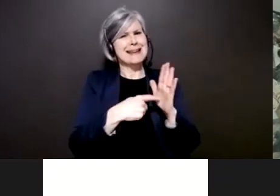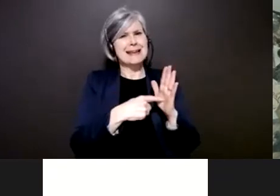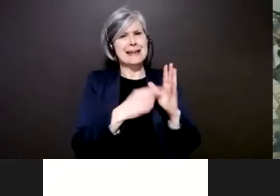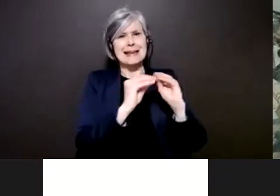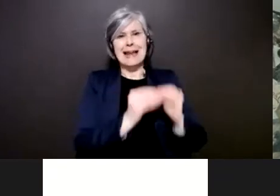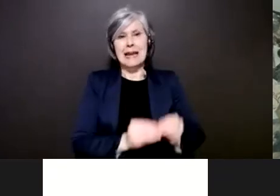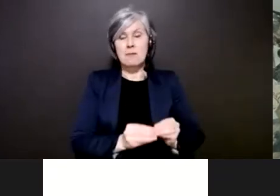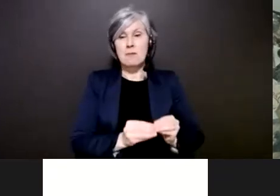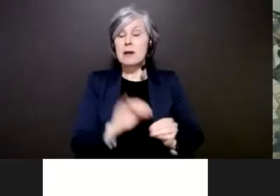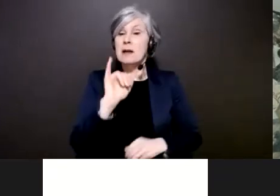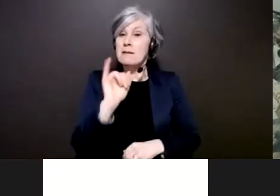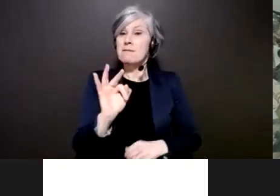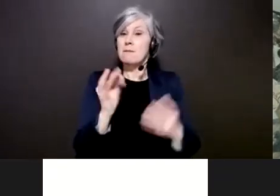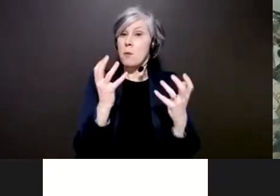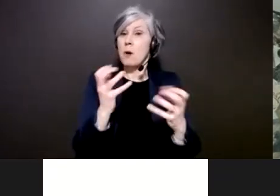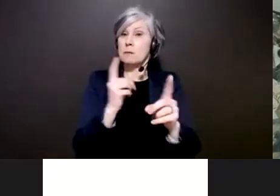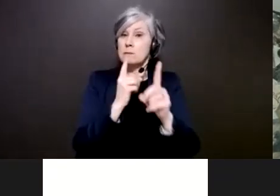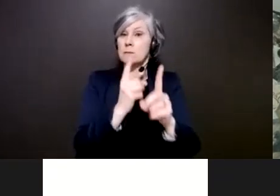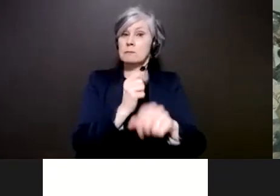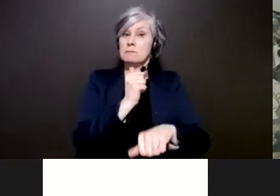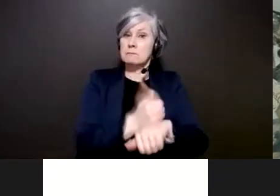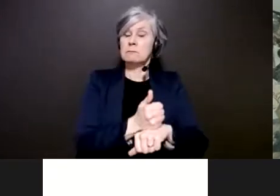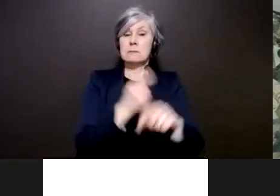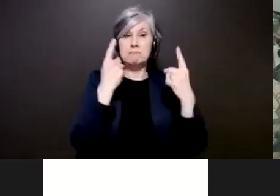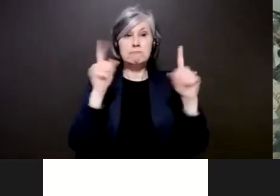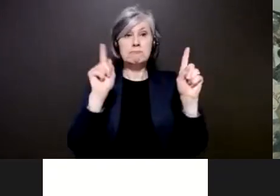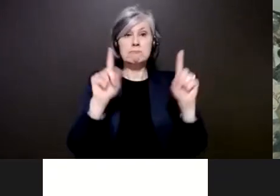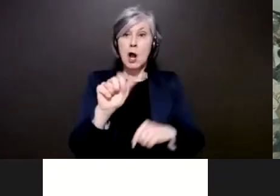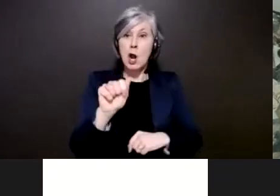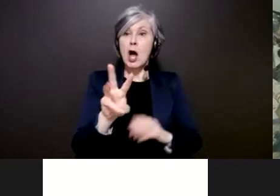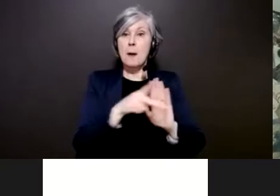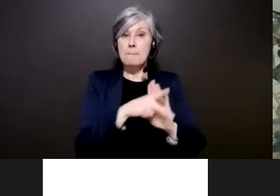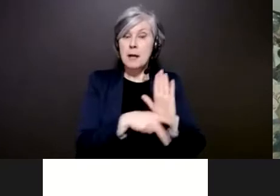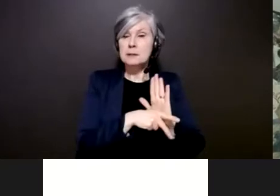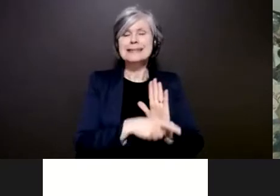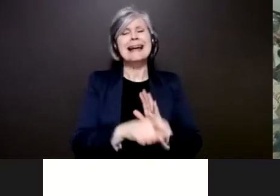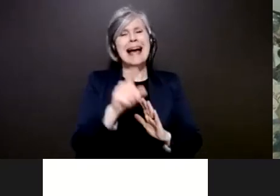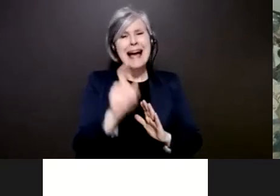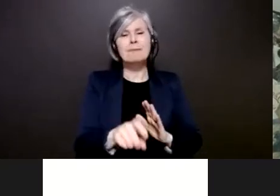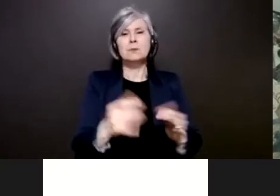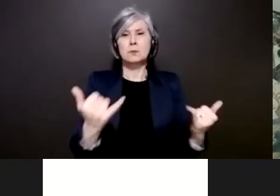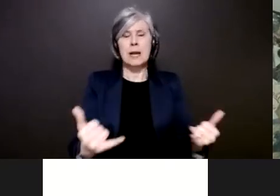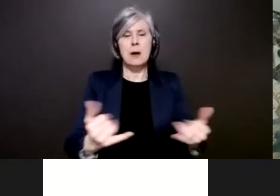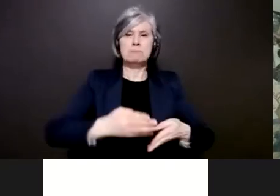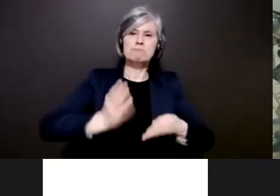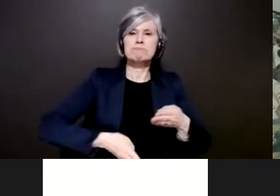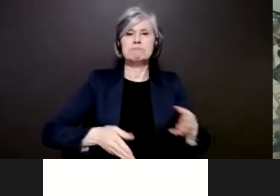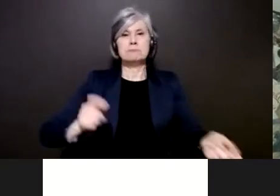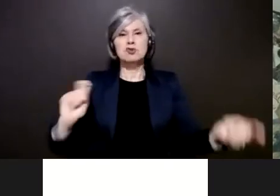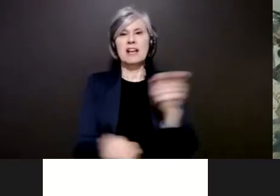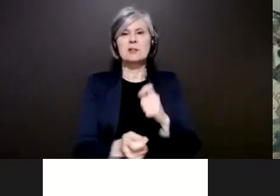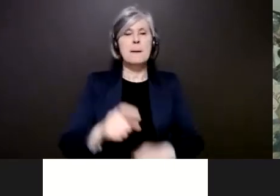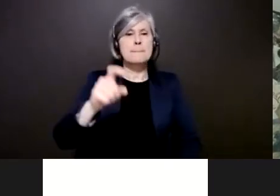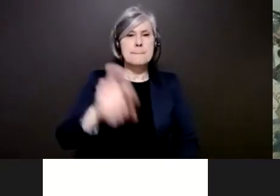older people behind. This must change now because ageism hurts us all. The most comprehensive